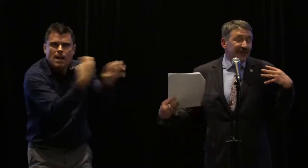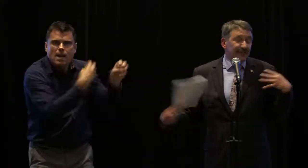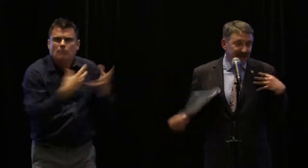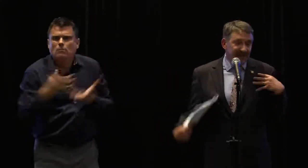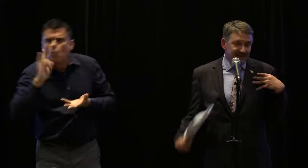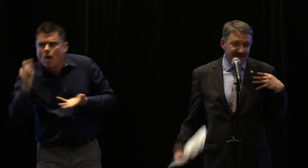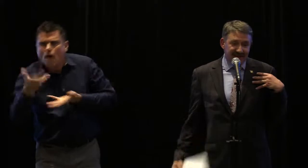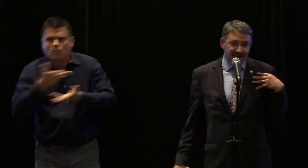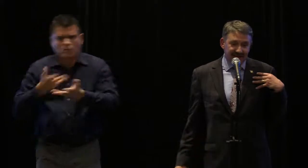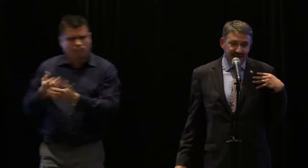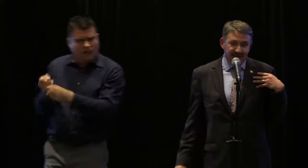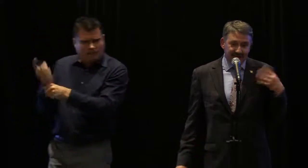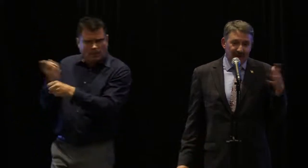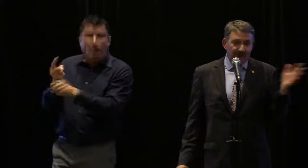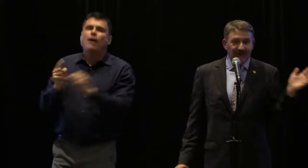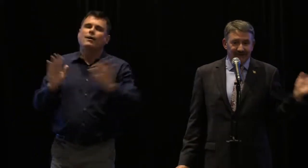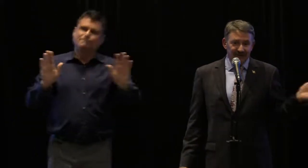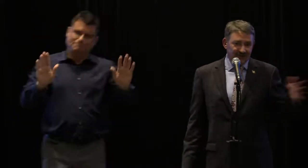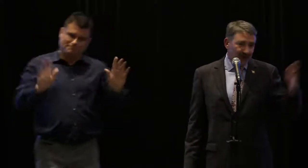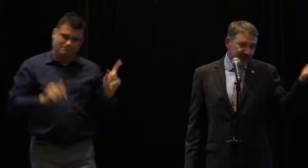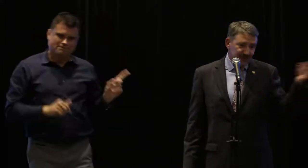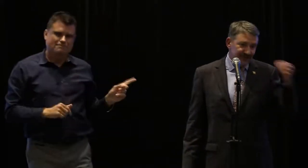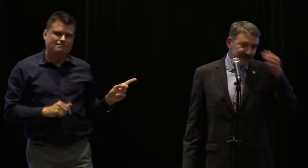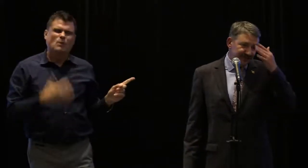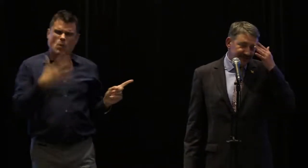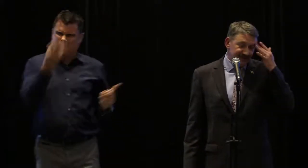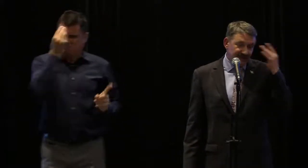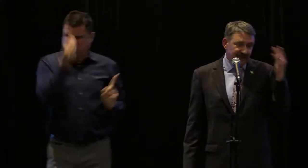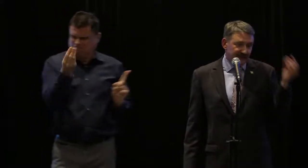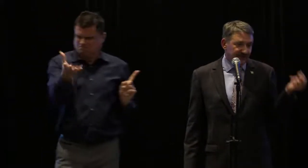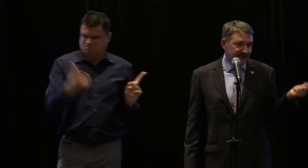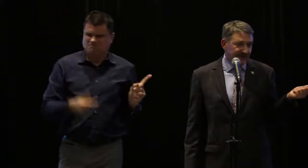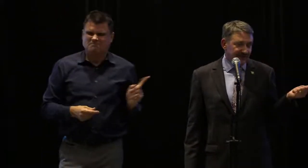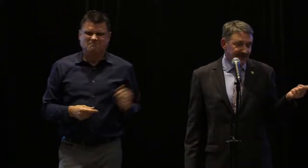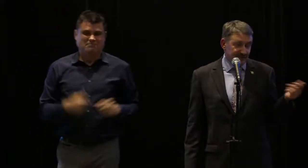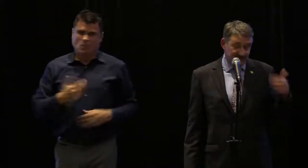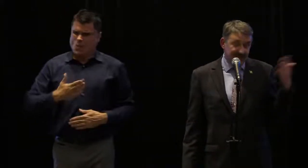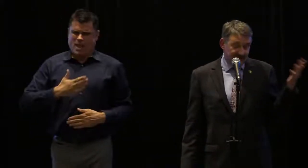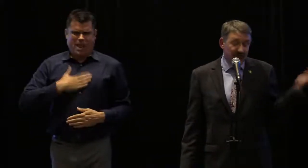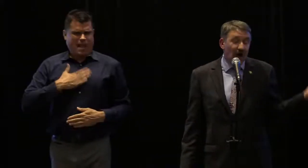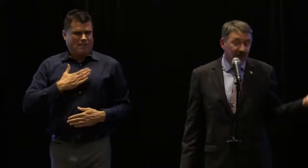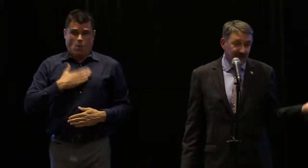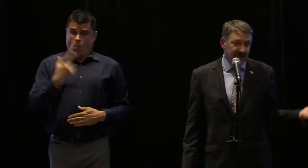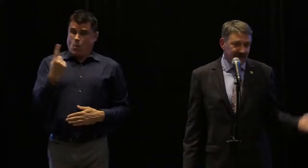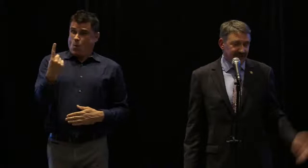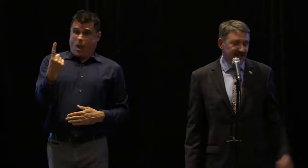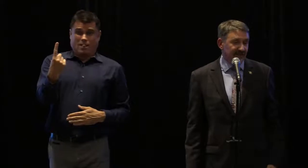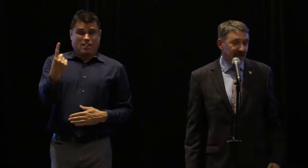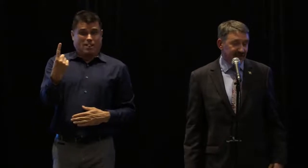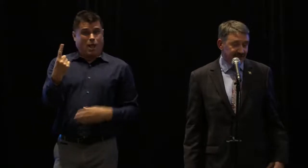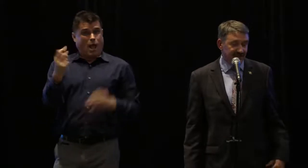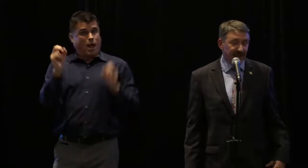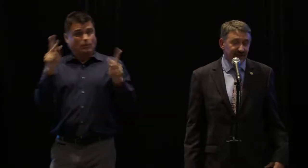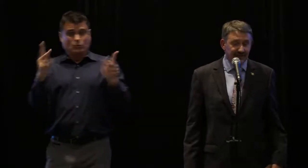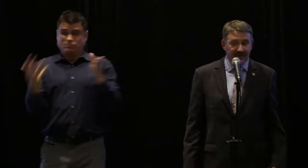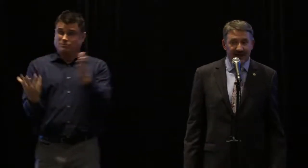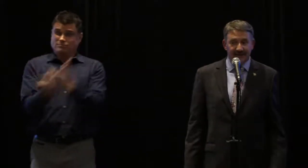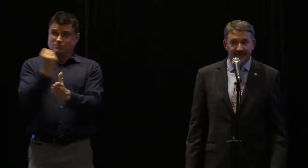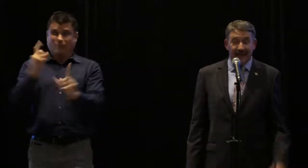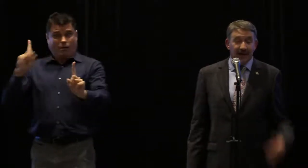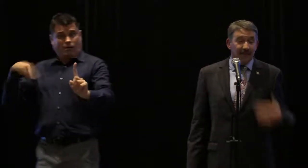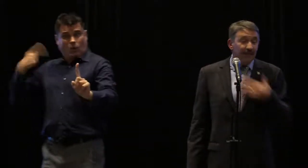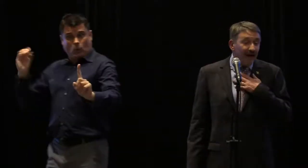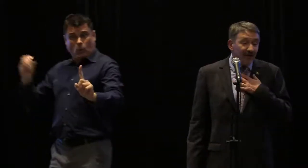I'm really pleased that one of my first opportunities to speak to you is to talk about the accessibility